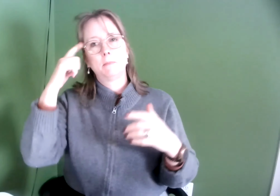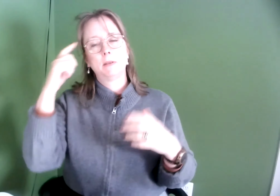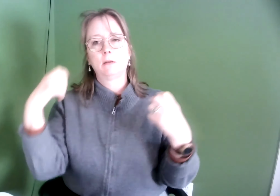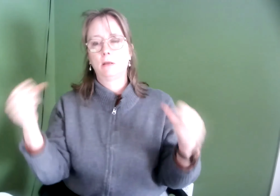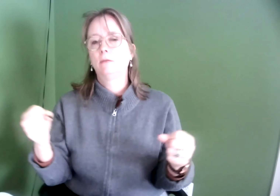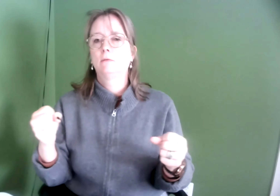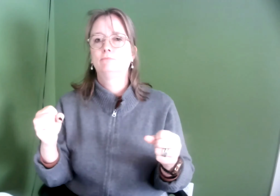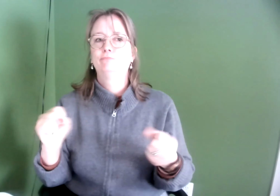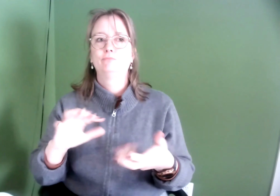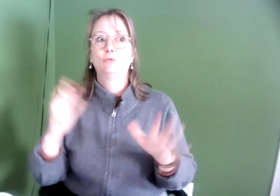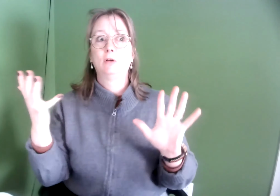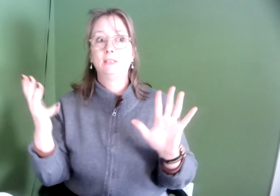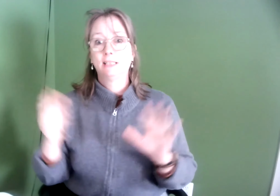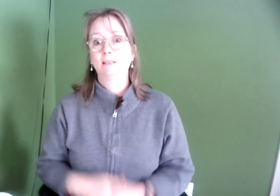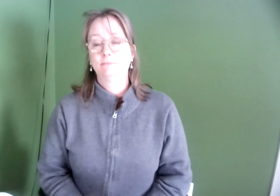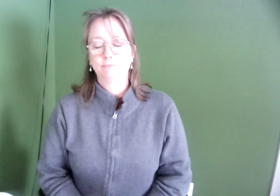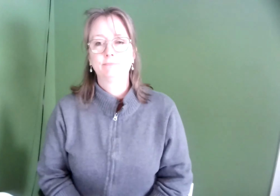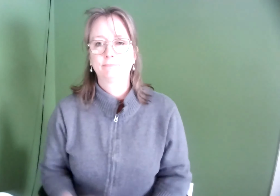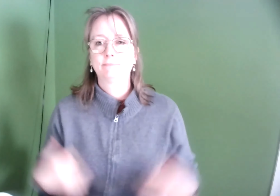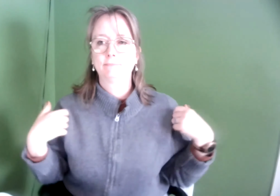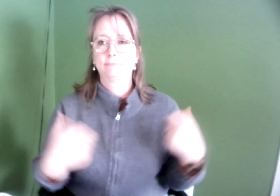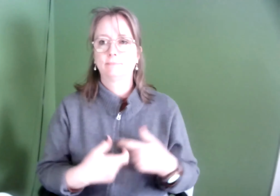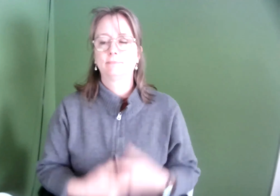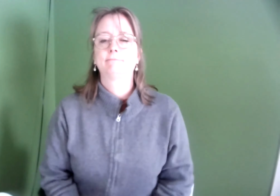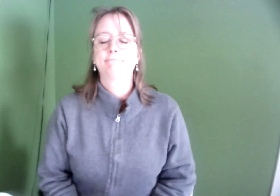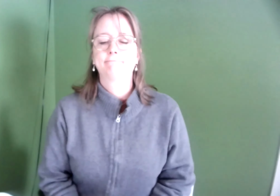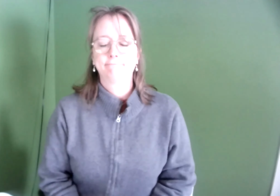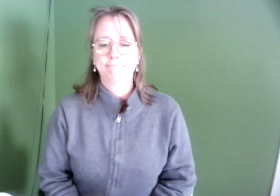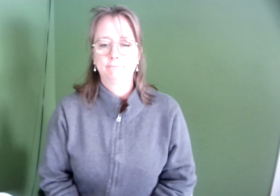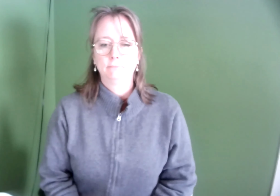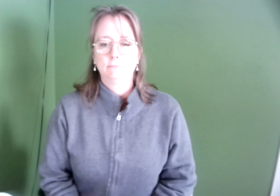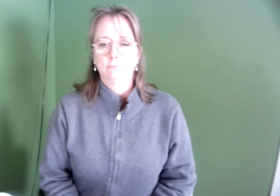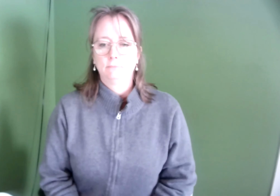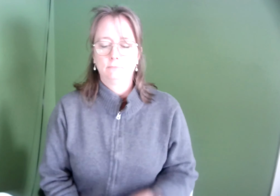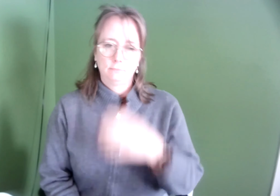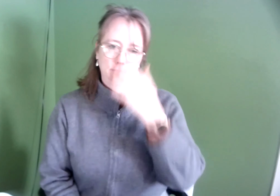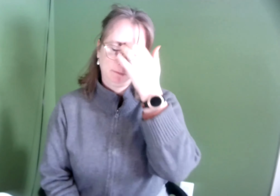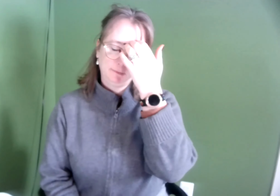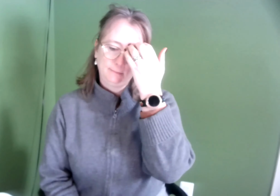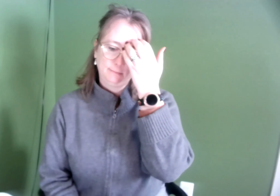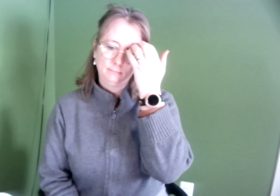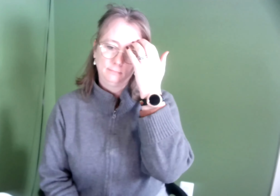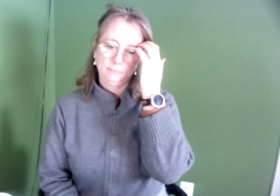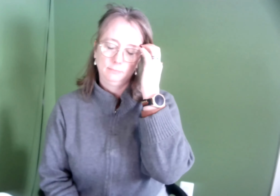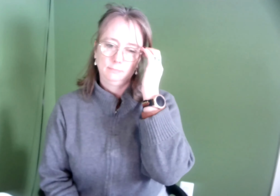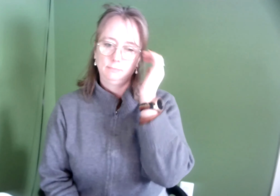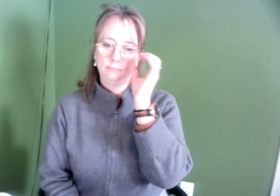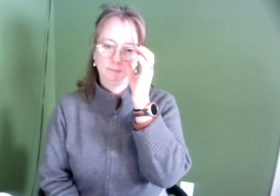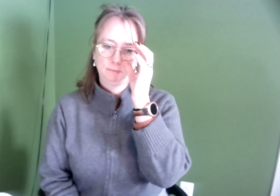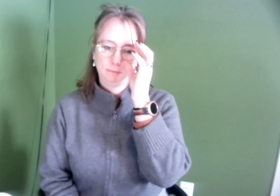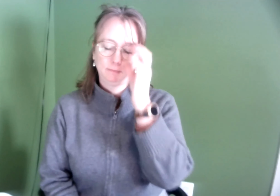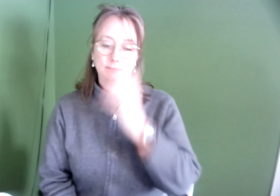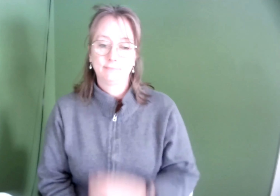sure. Y gracias por anotar toda la información, doctor Liz, y queremos asegurarnos de seguro que no se